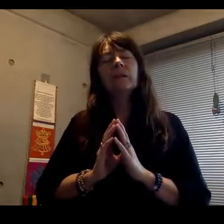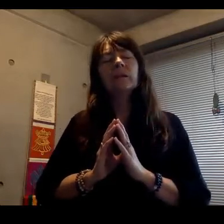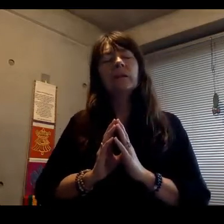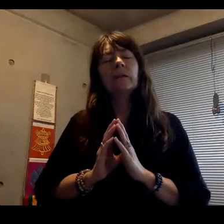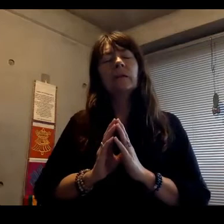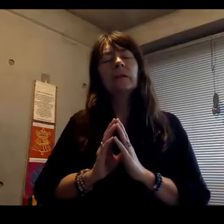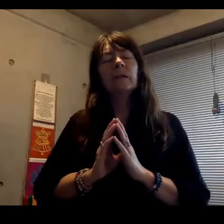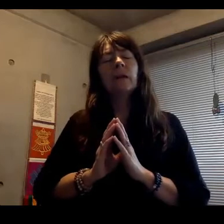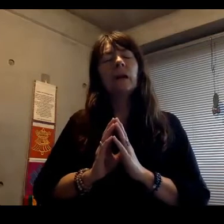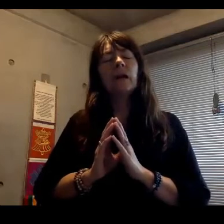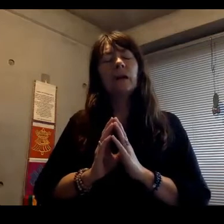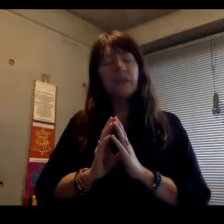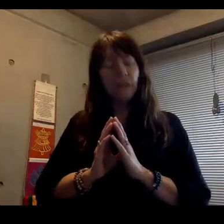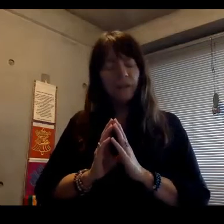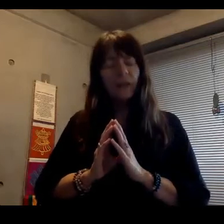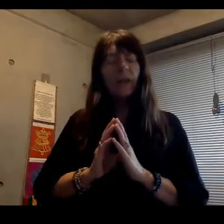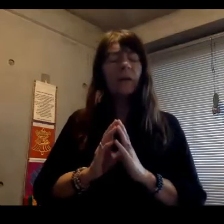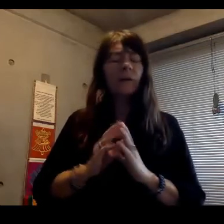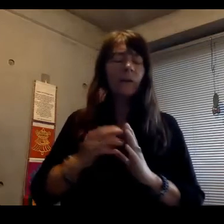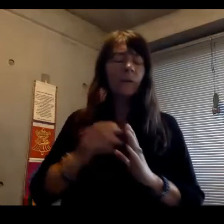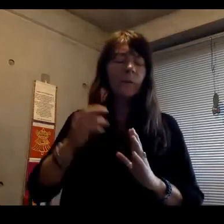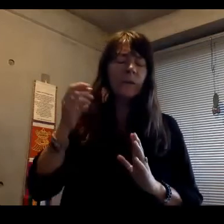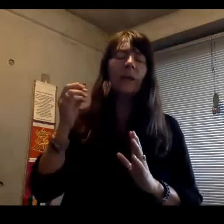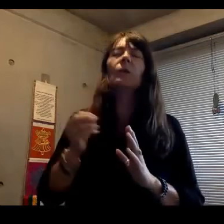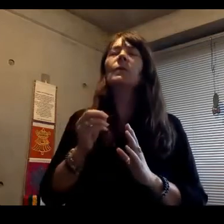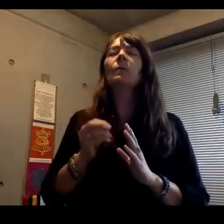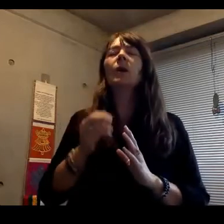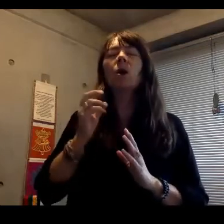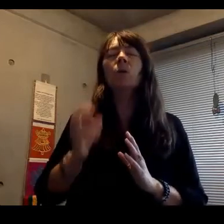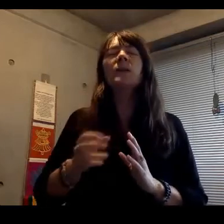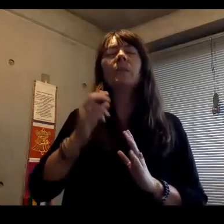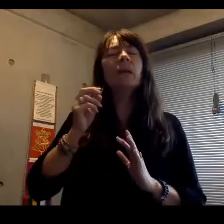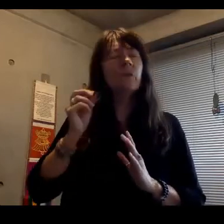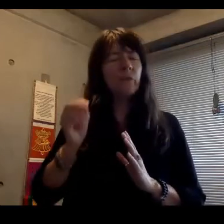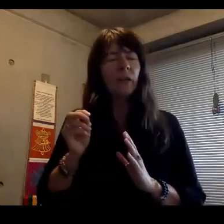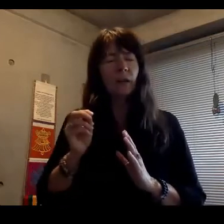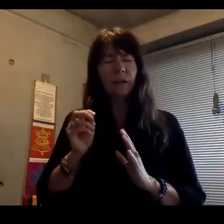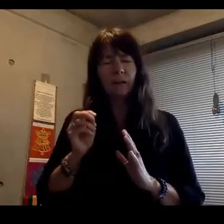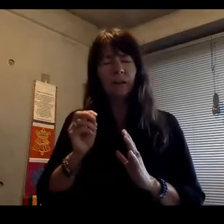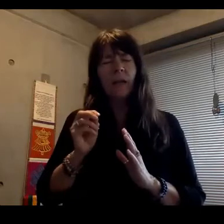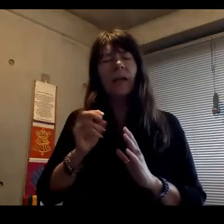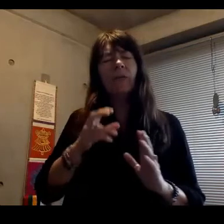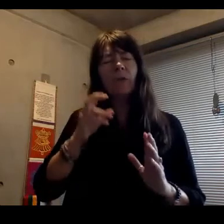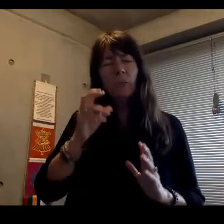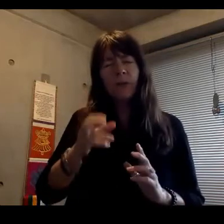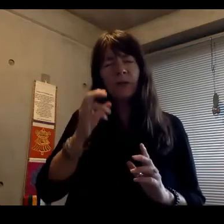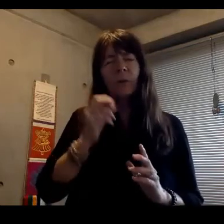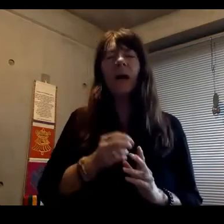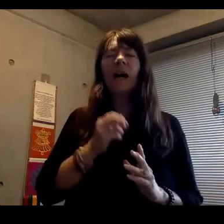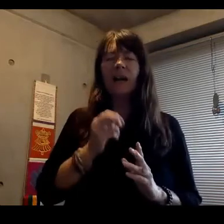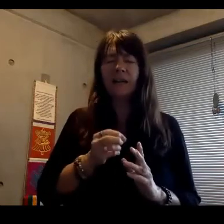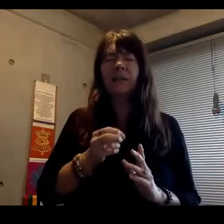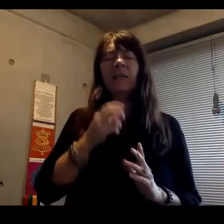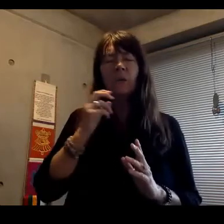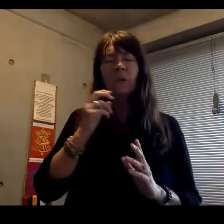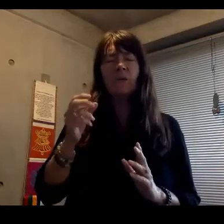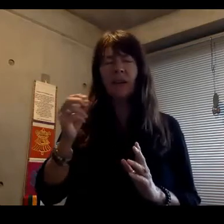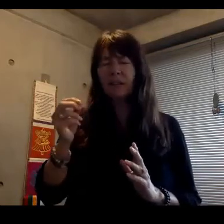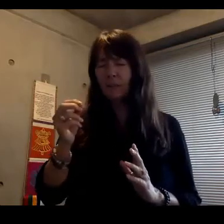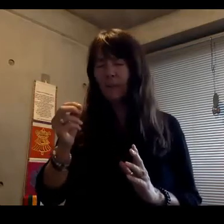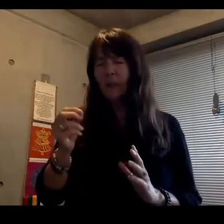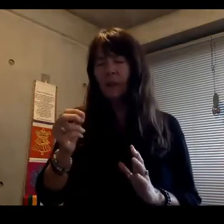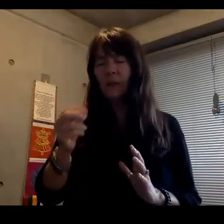the problem. Yes, but there will always be a fear. If you wish to hide, you